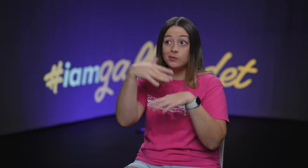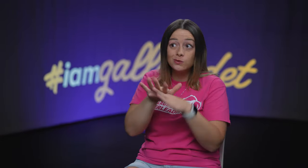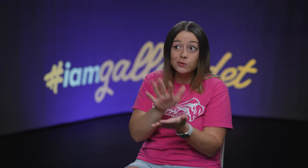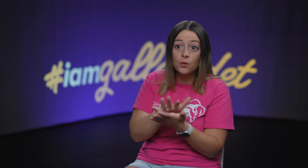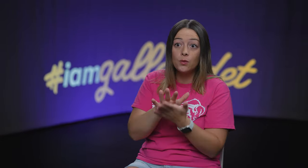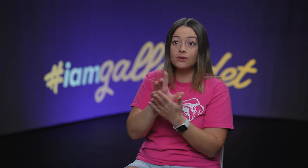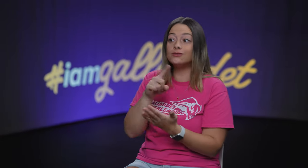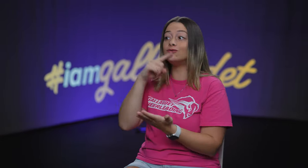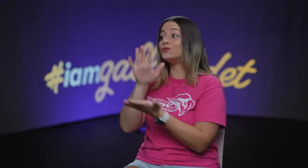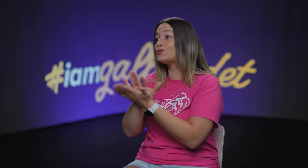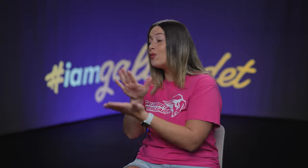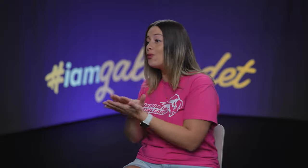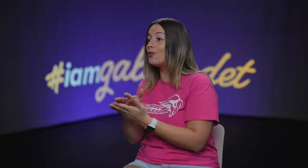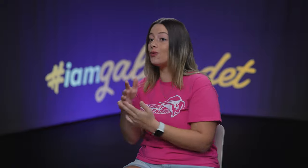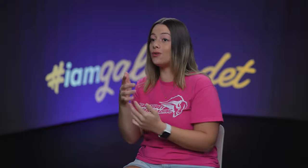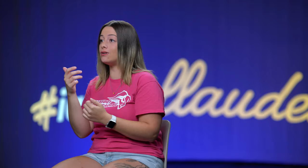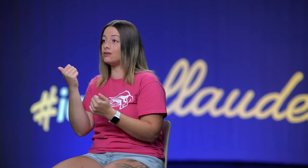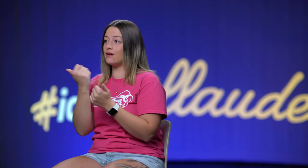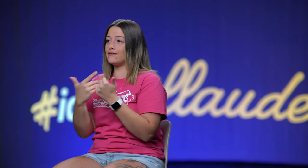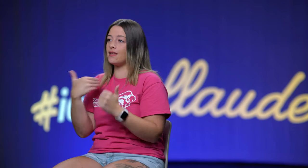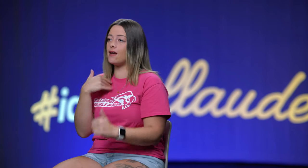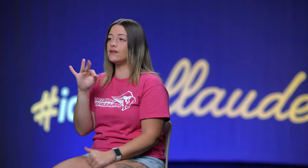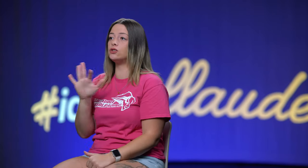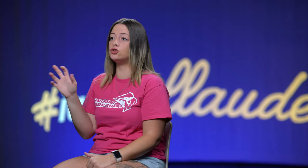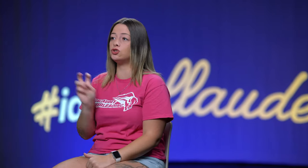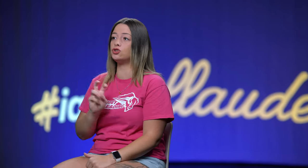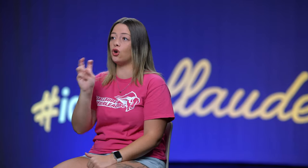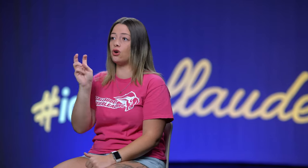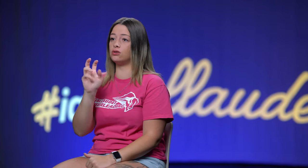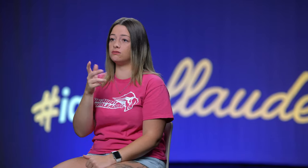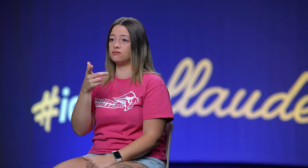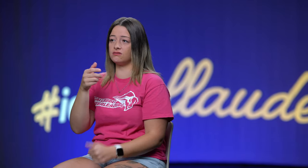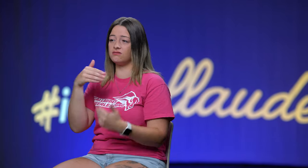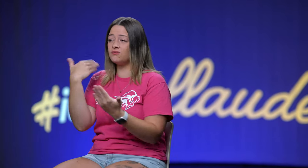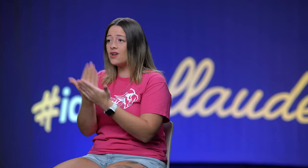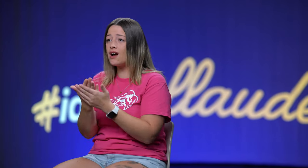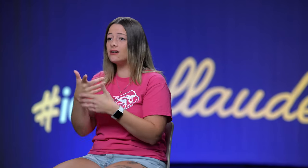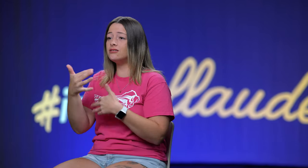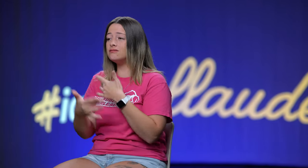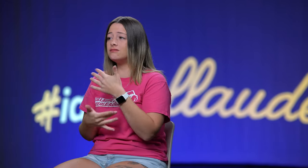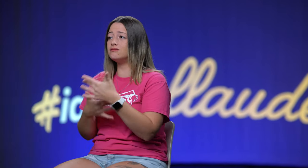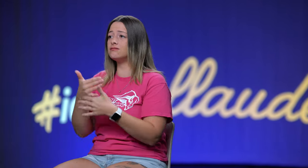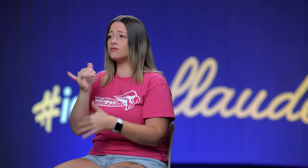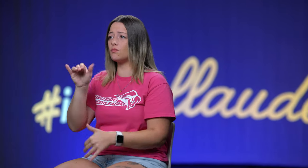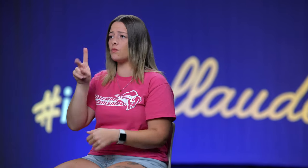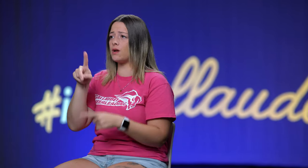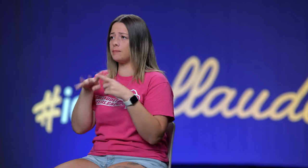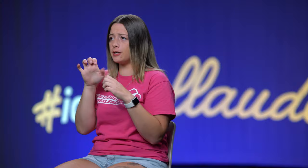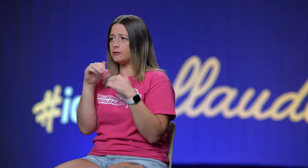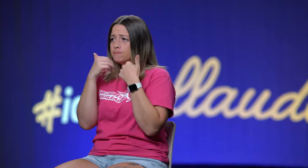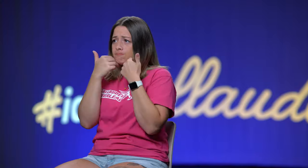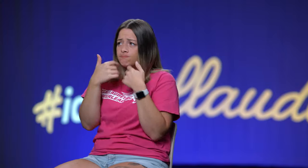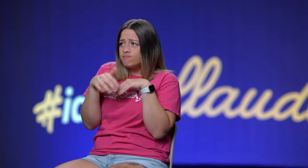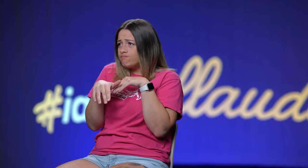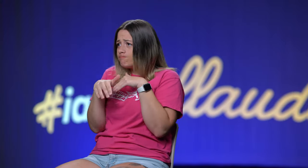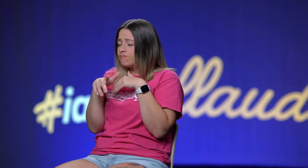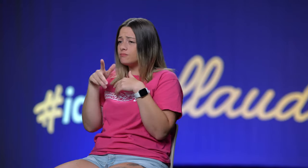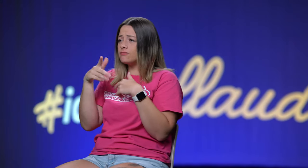deaf schools and small deaf schools, students who went to mainstream programs or alone in hearing schools. Everyone has a different